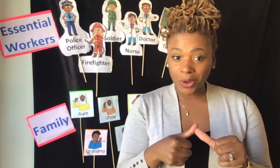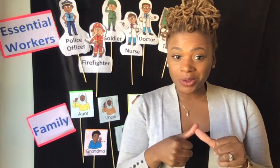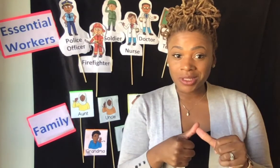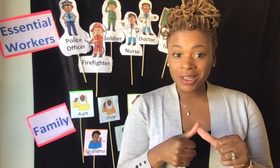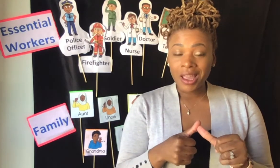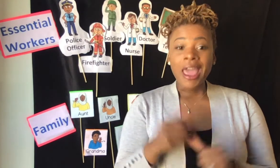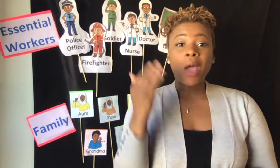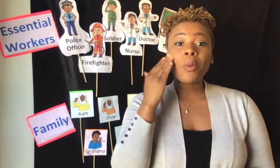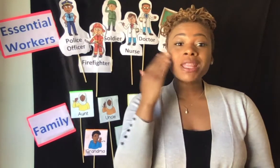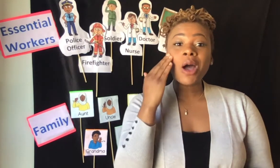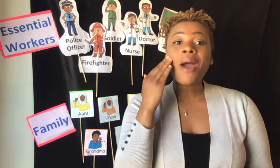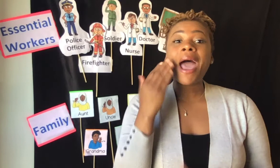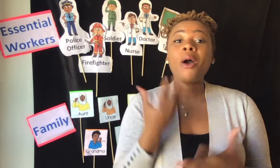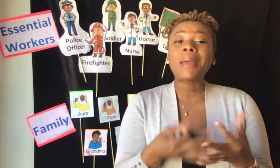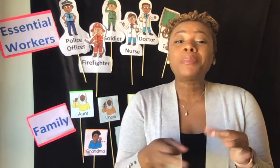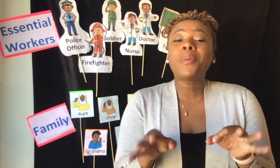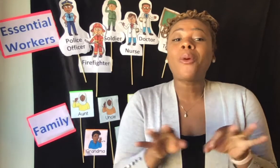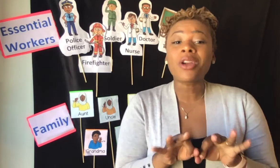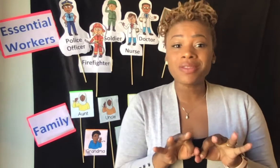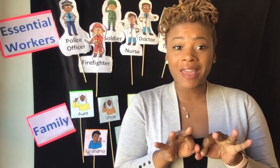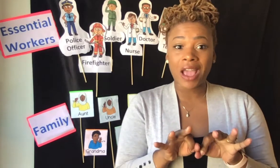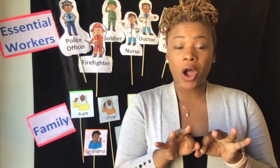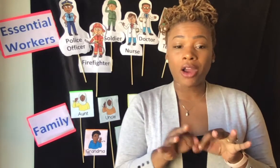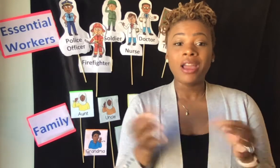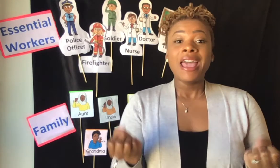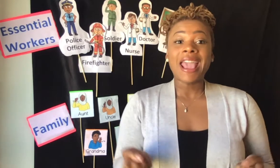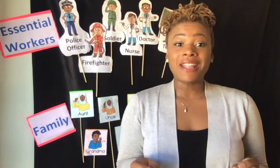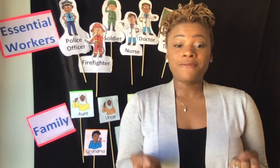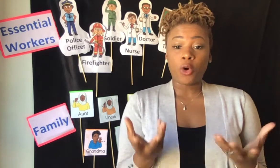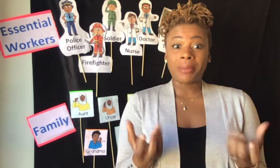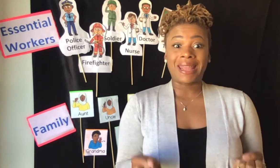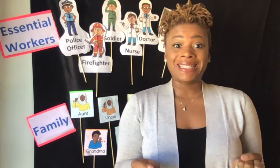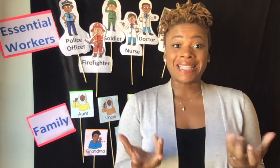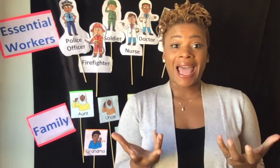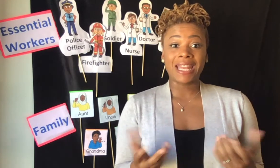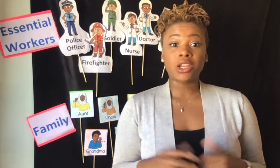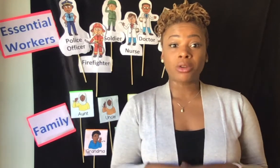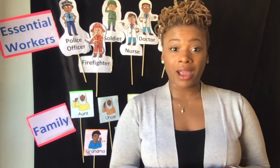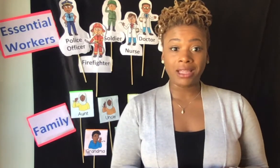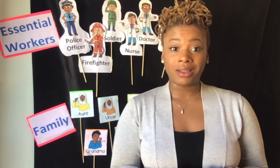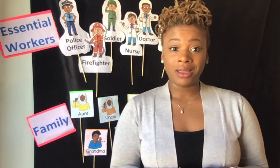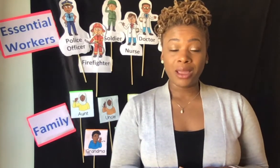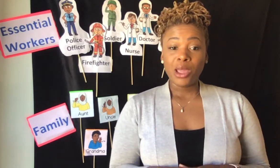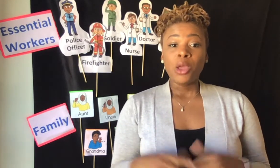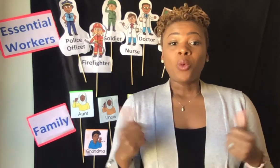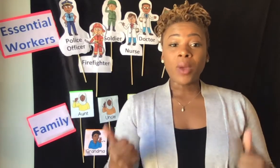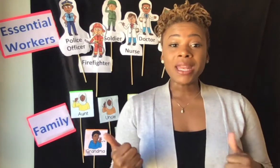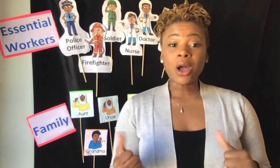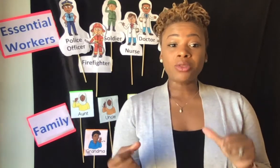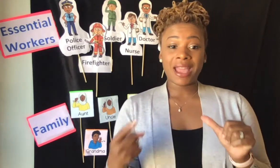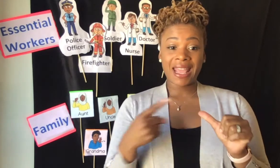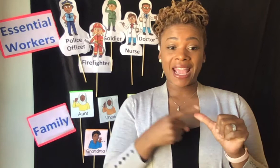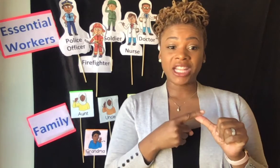those? And we know how important they are in forming a sign correctly. We know that hand